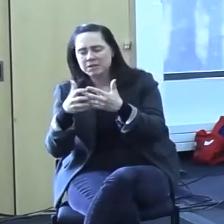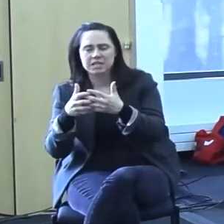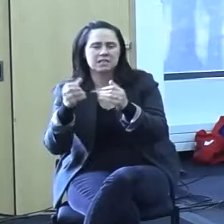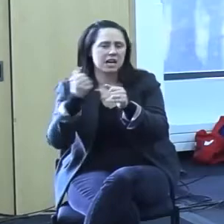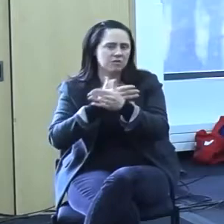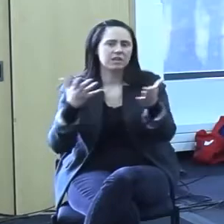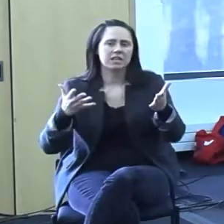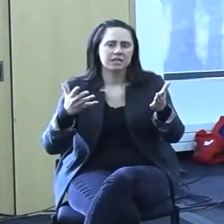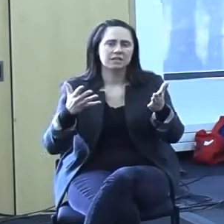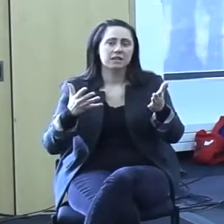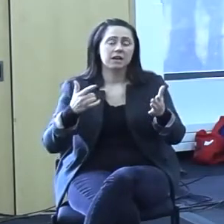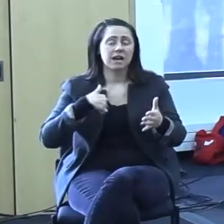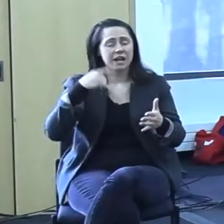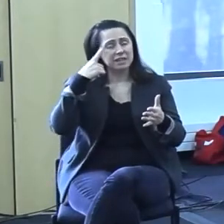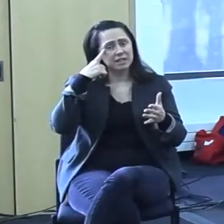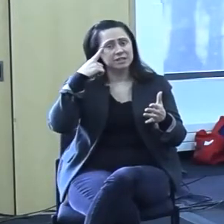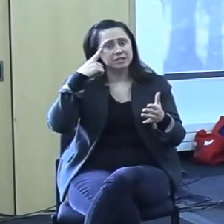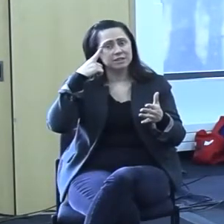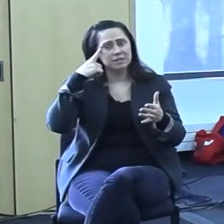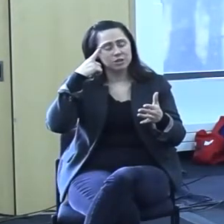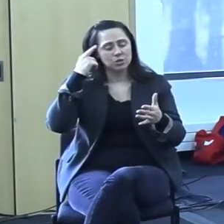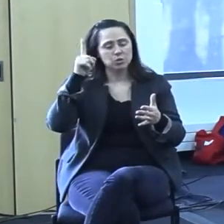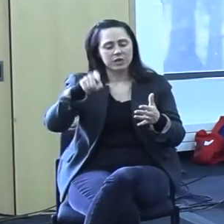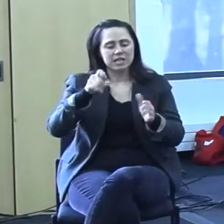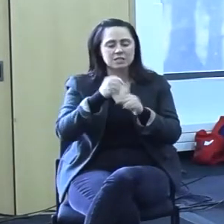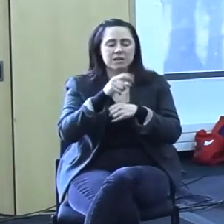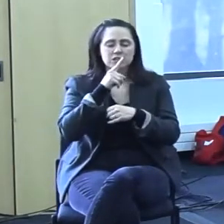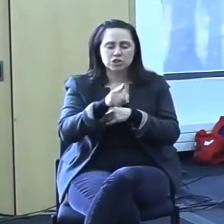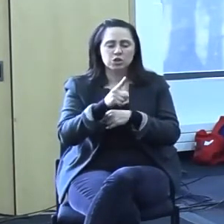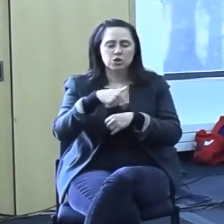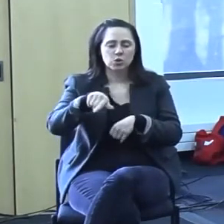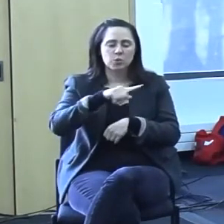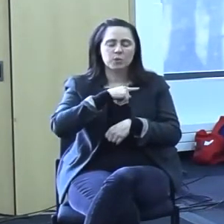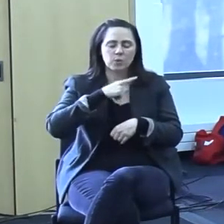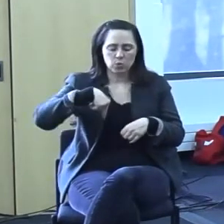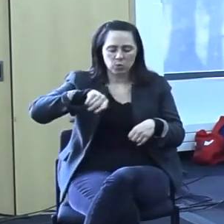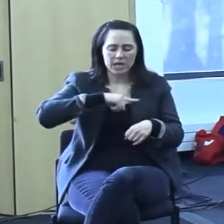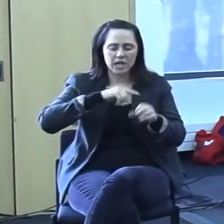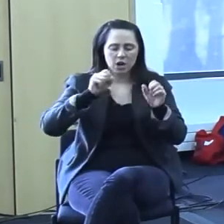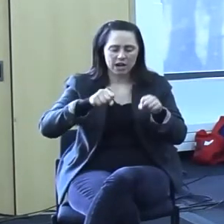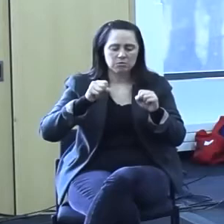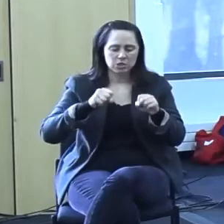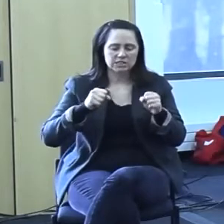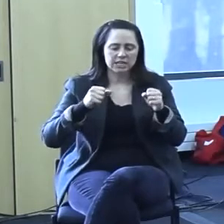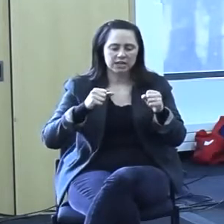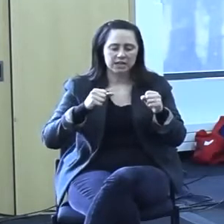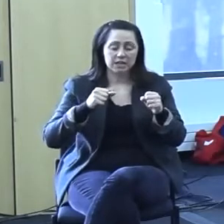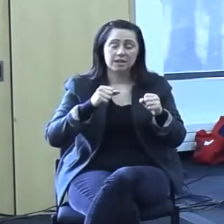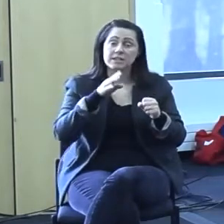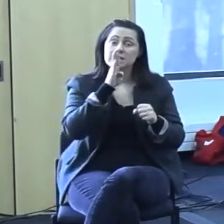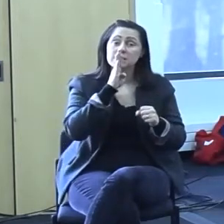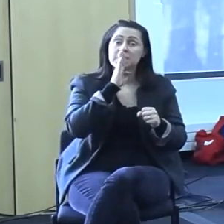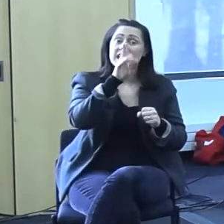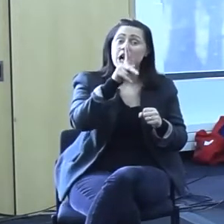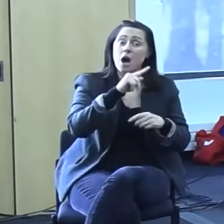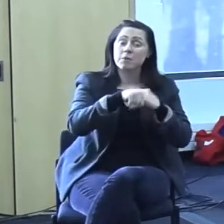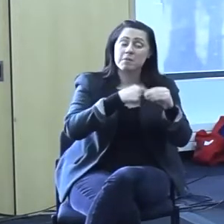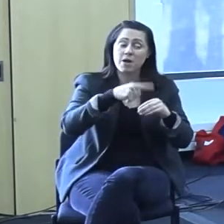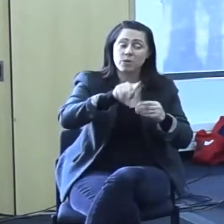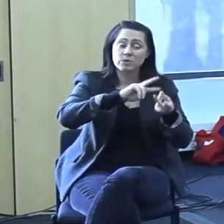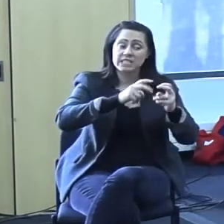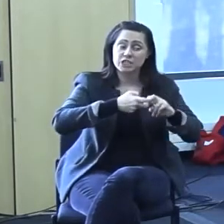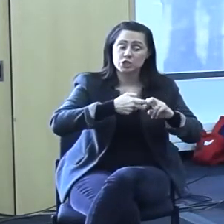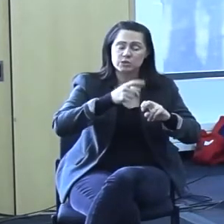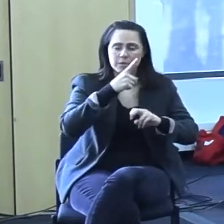everything basically. So I think that we need to make sure that we're able to speak up about these issues